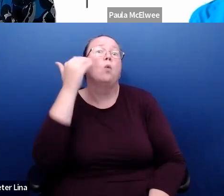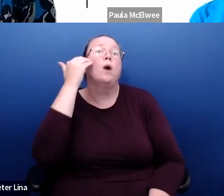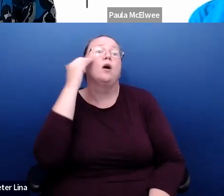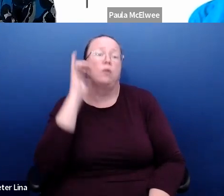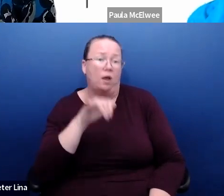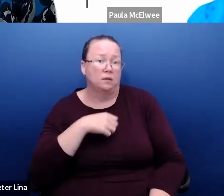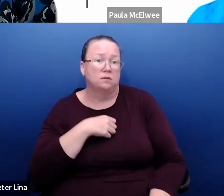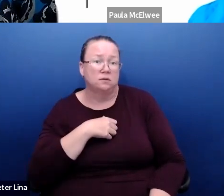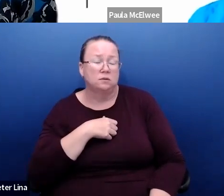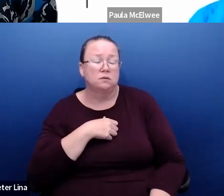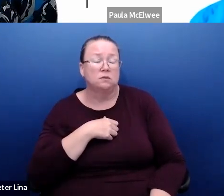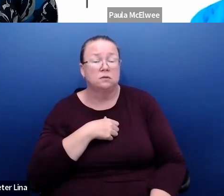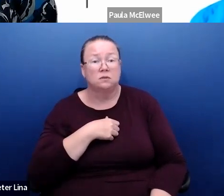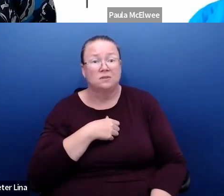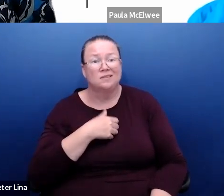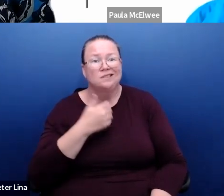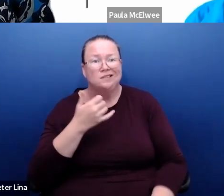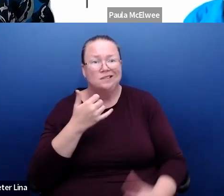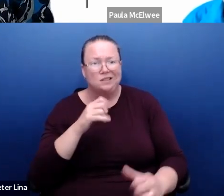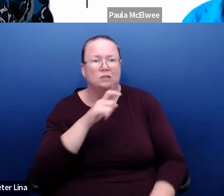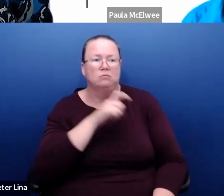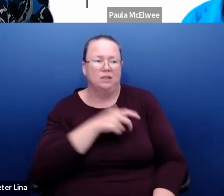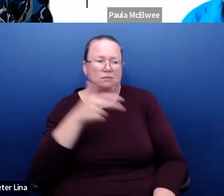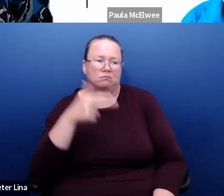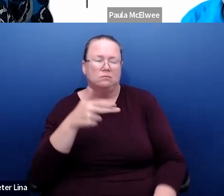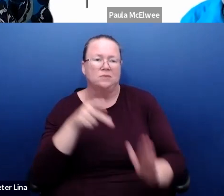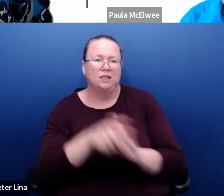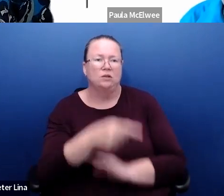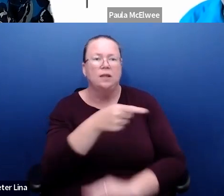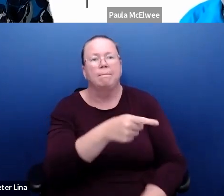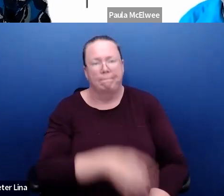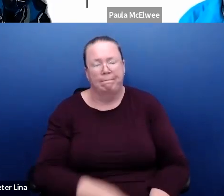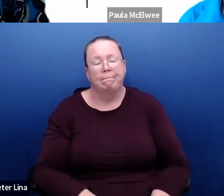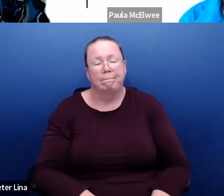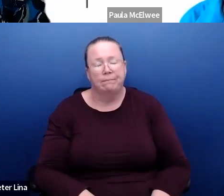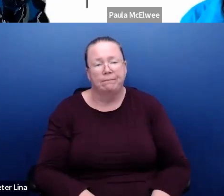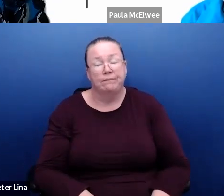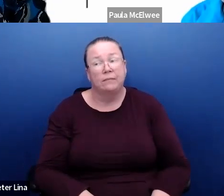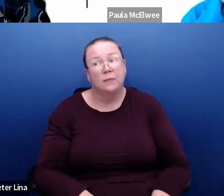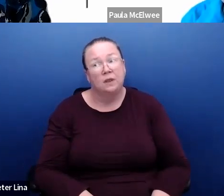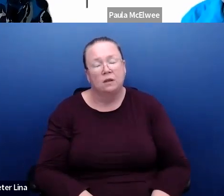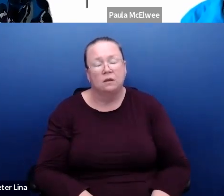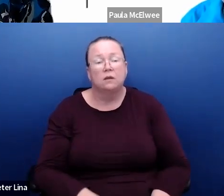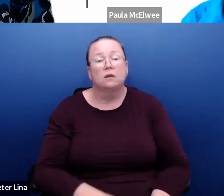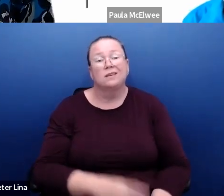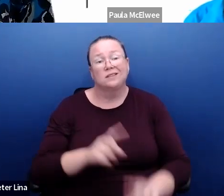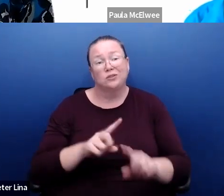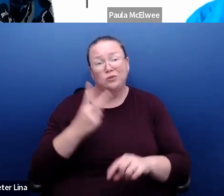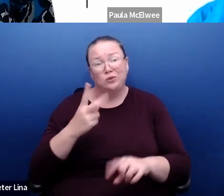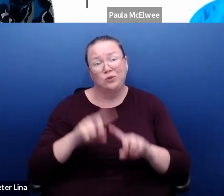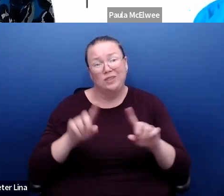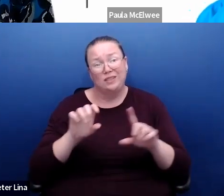that. And he was still shot and killed by law enforcement. And two different situations, but